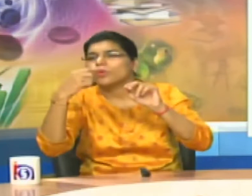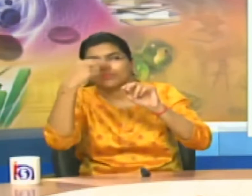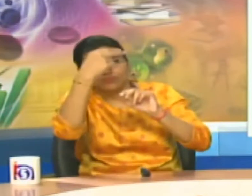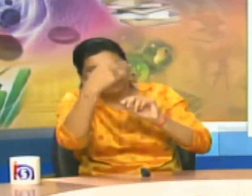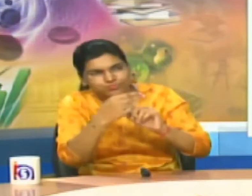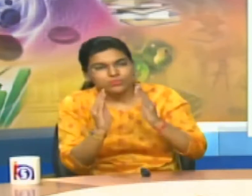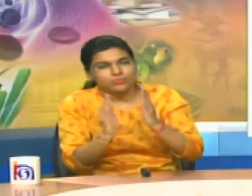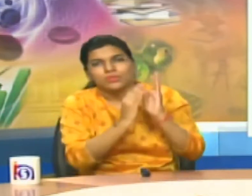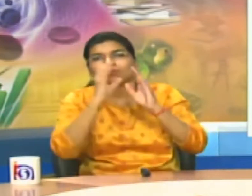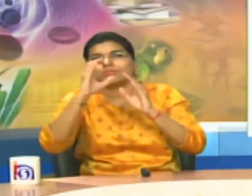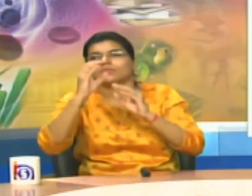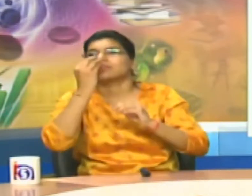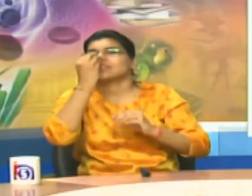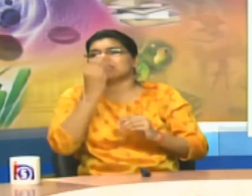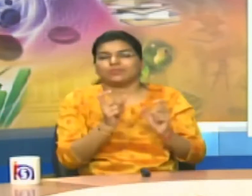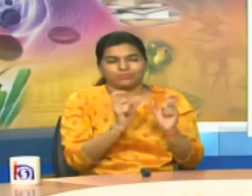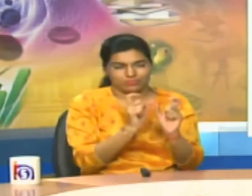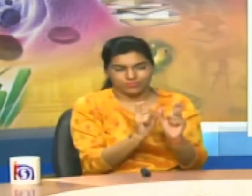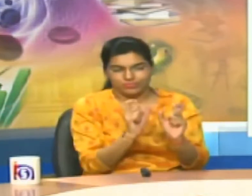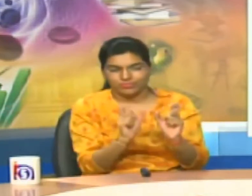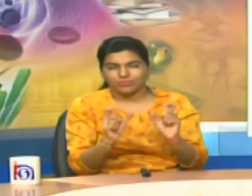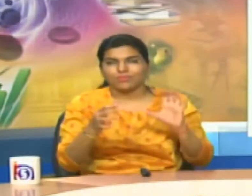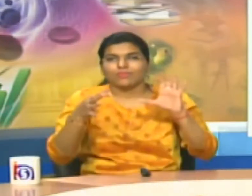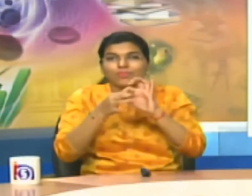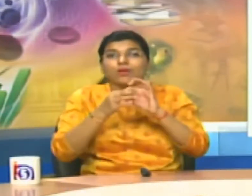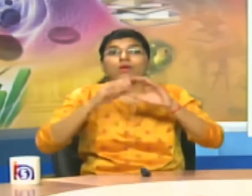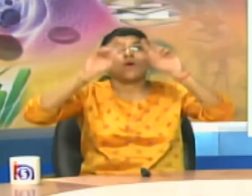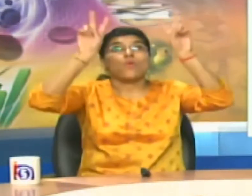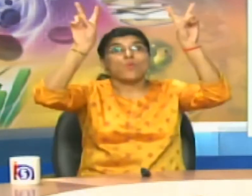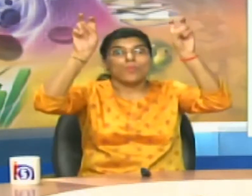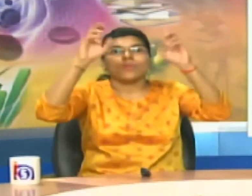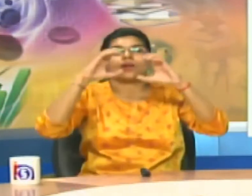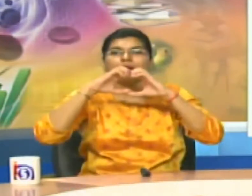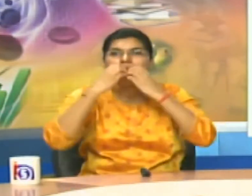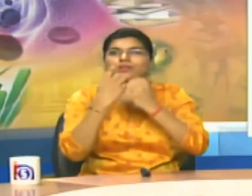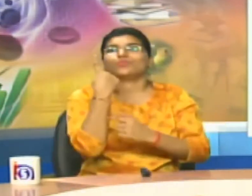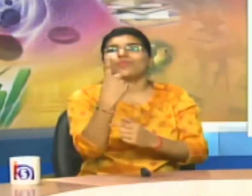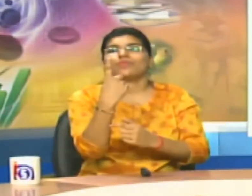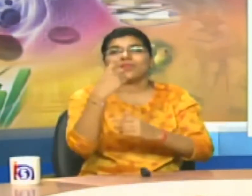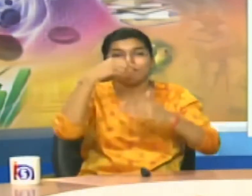and then B, you put data of that.